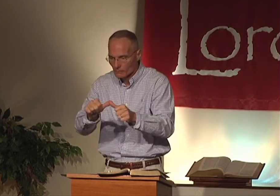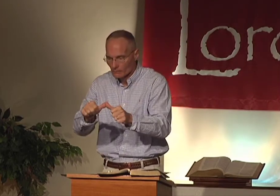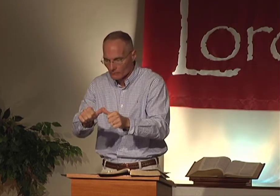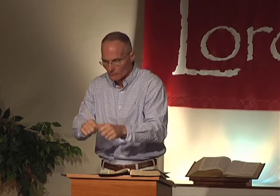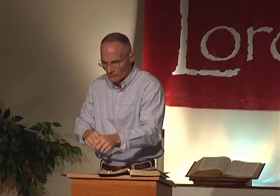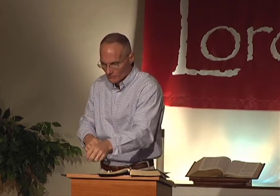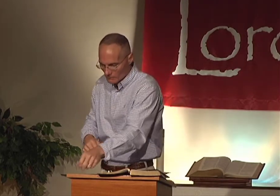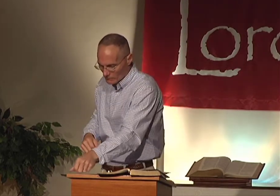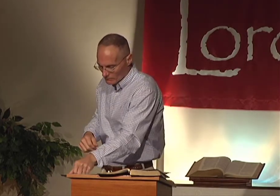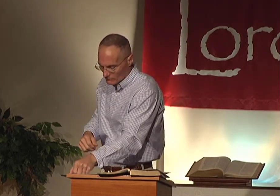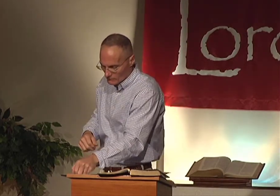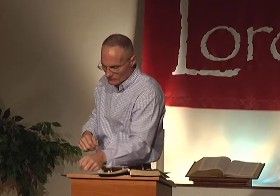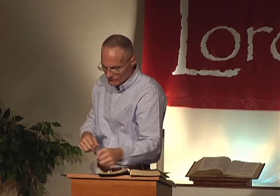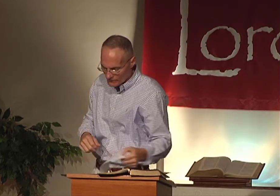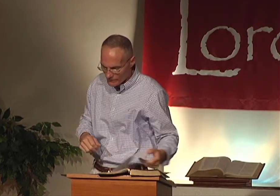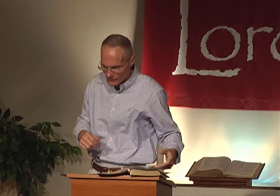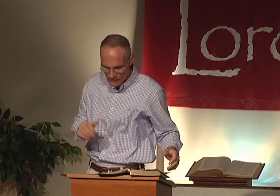It's continual.